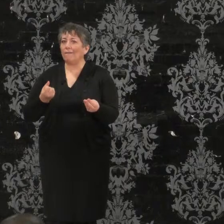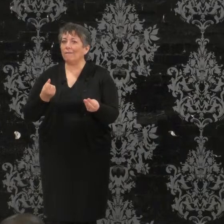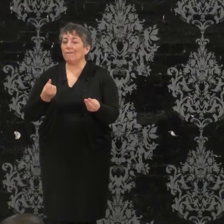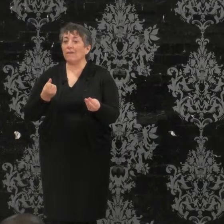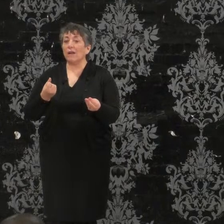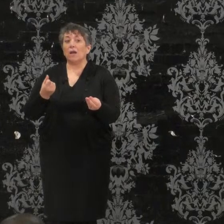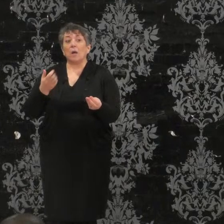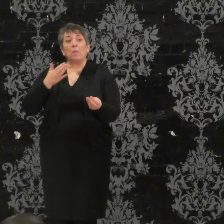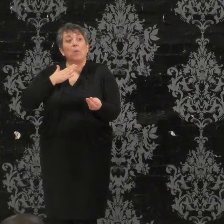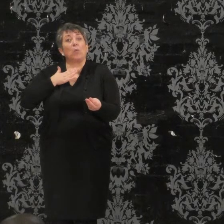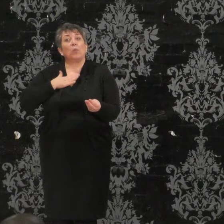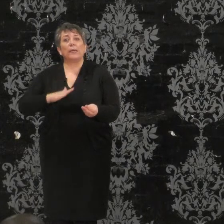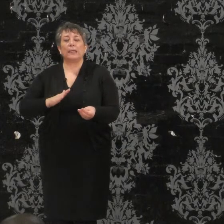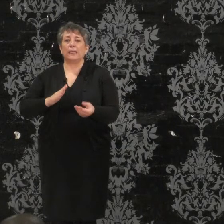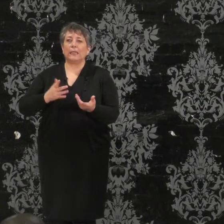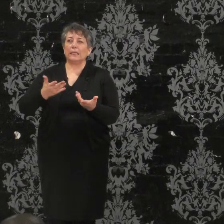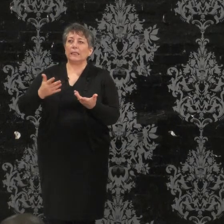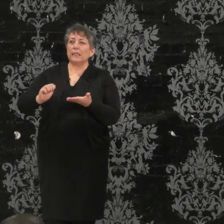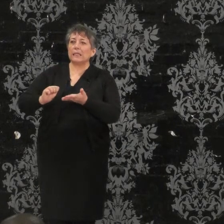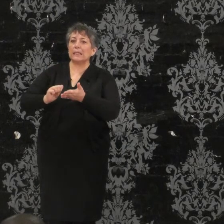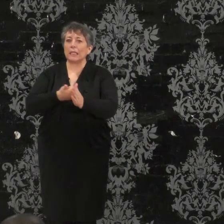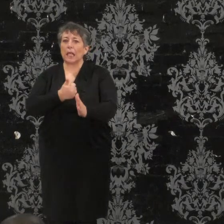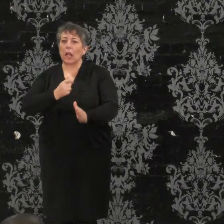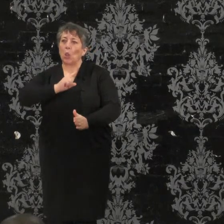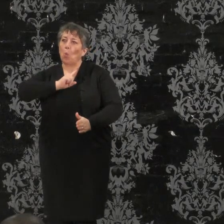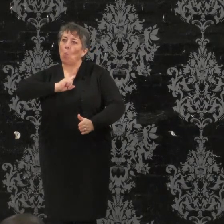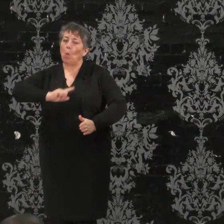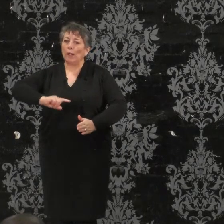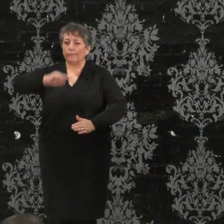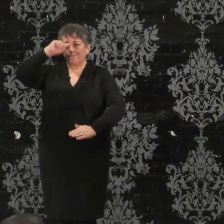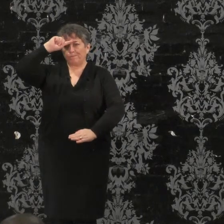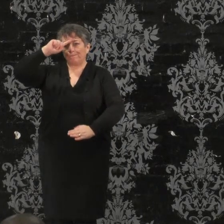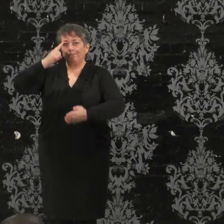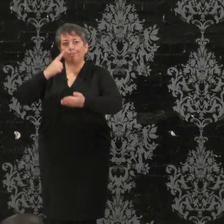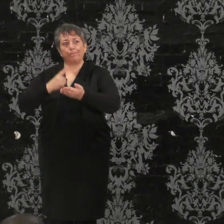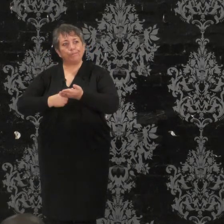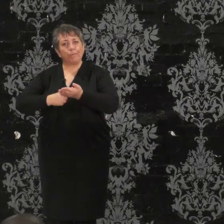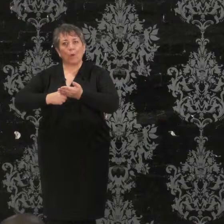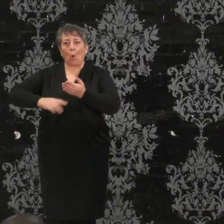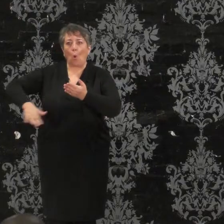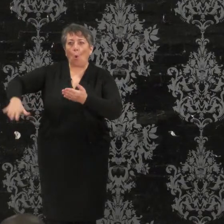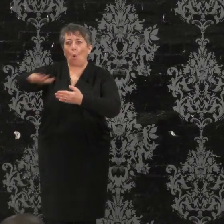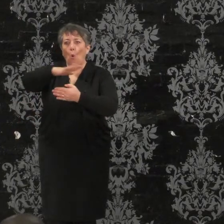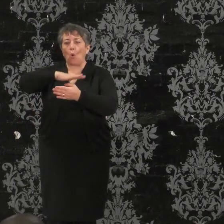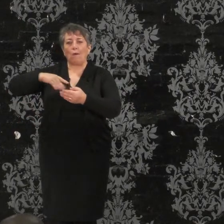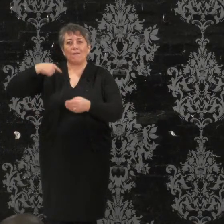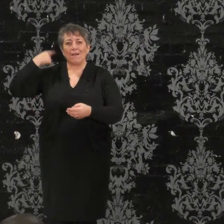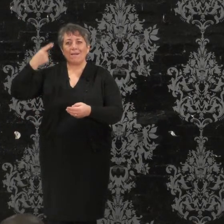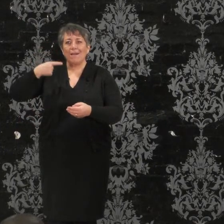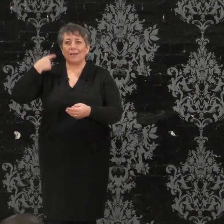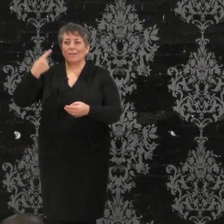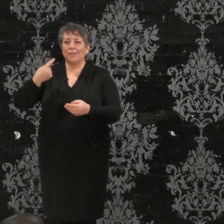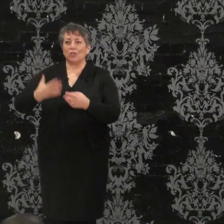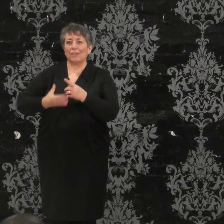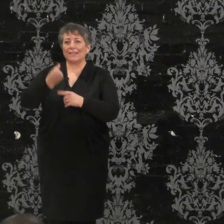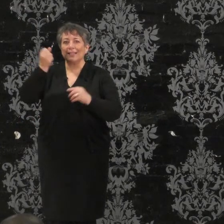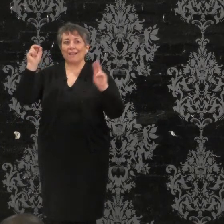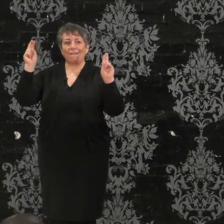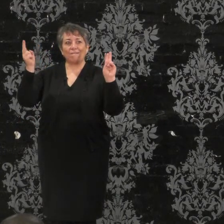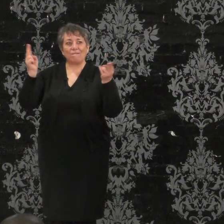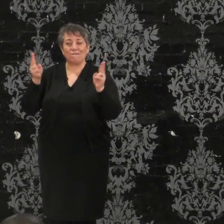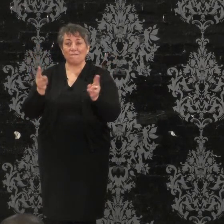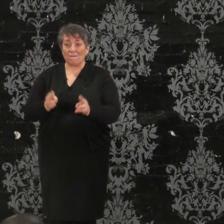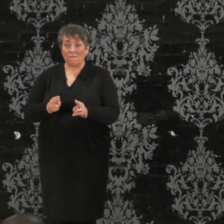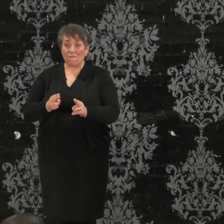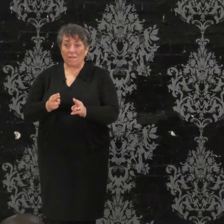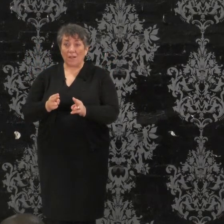will, skill, and resolve to succeed in reducing violence and making our city